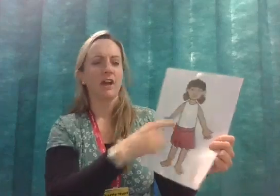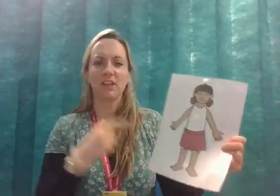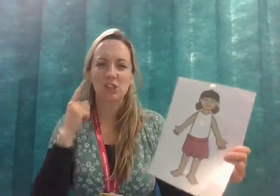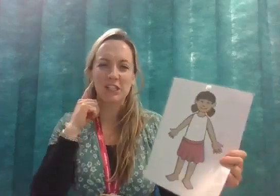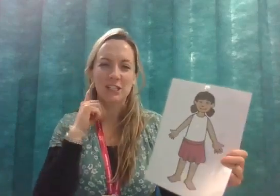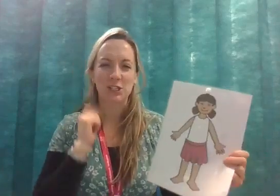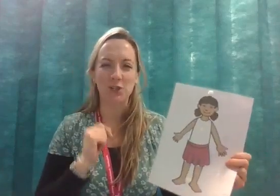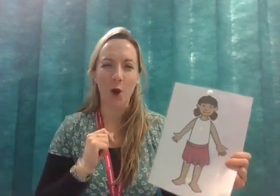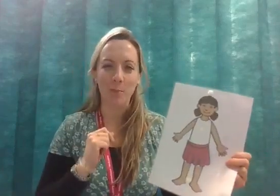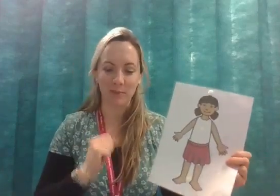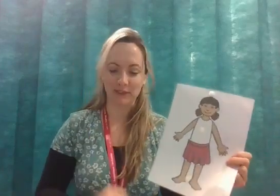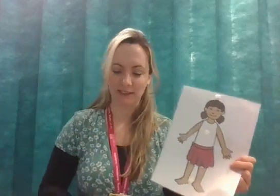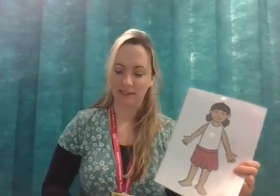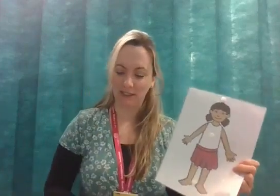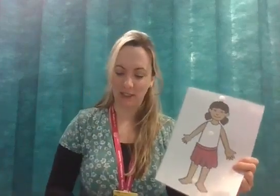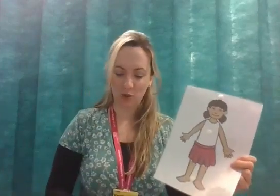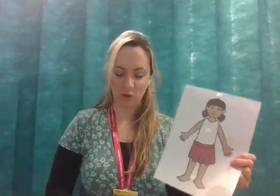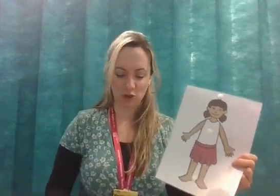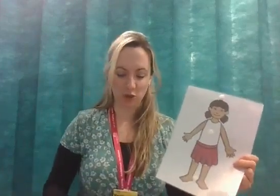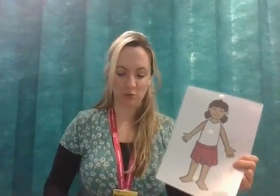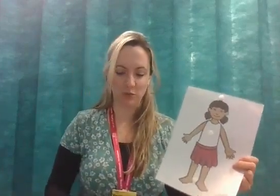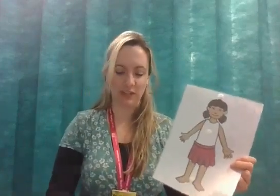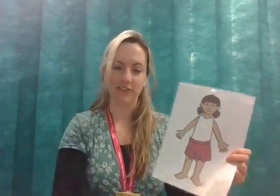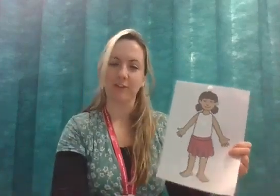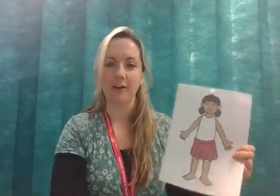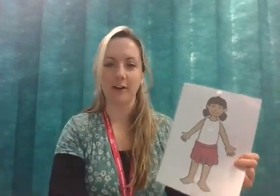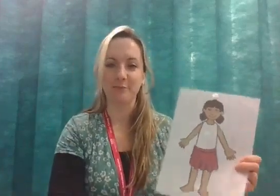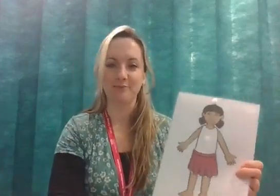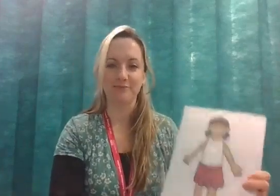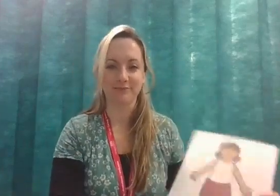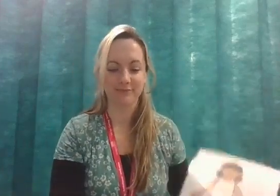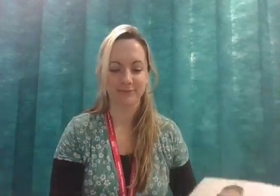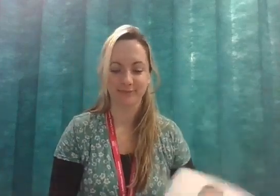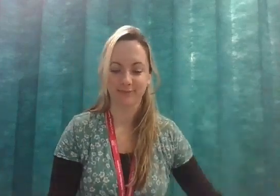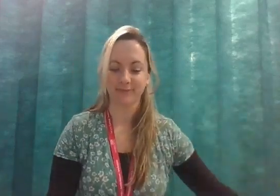think she needs a top. What top shall we give her?